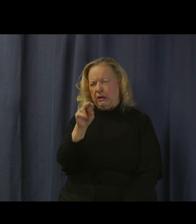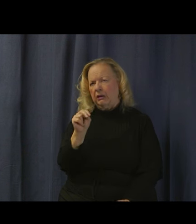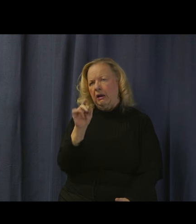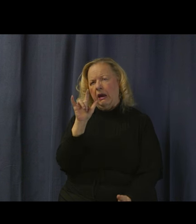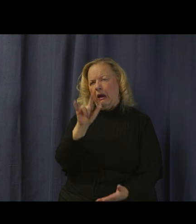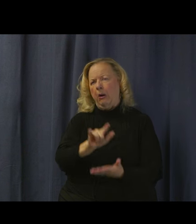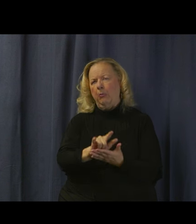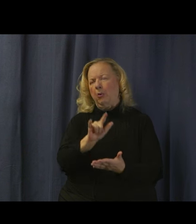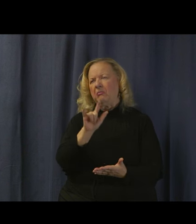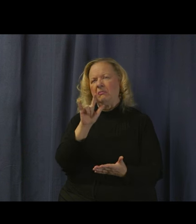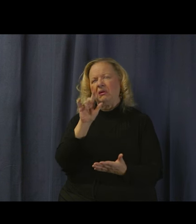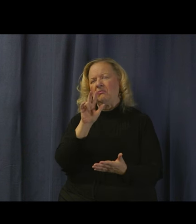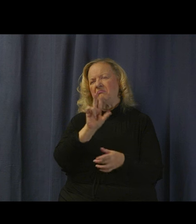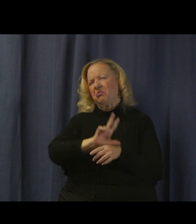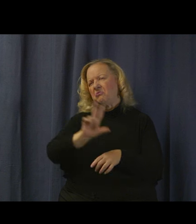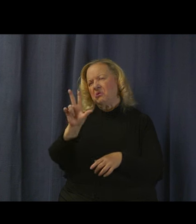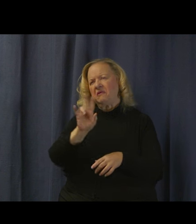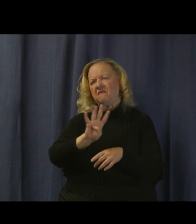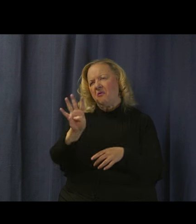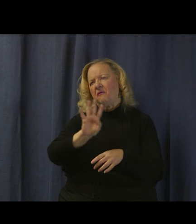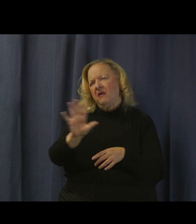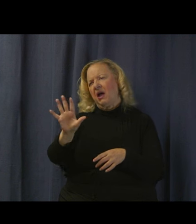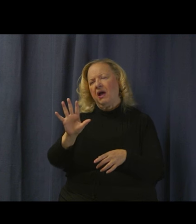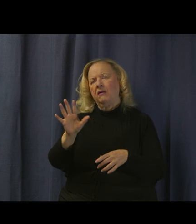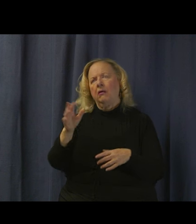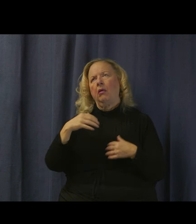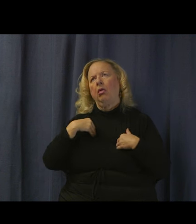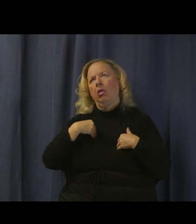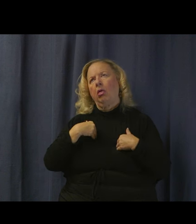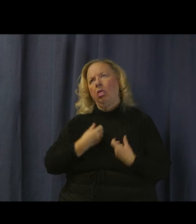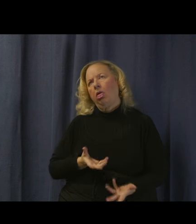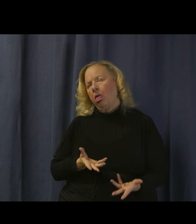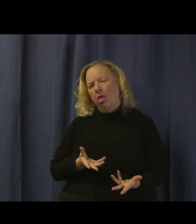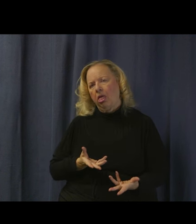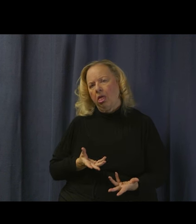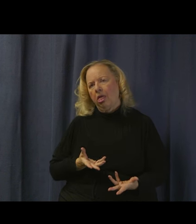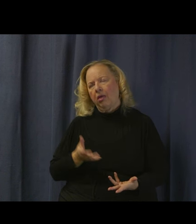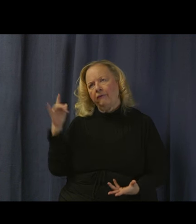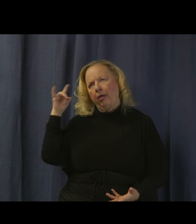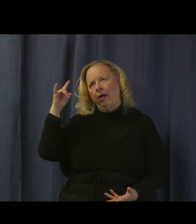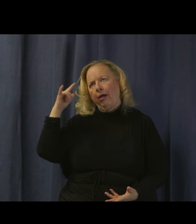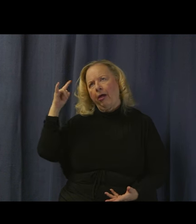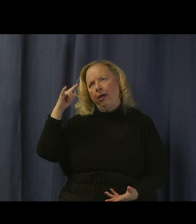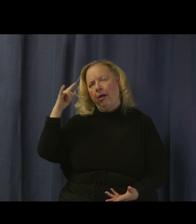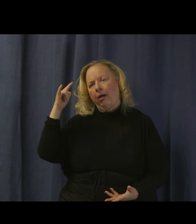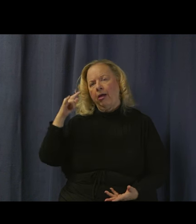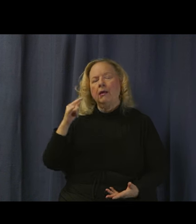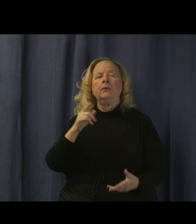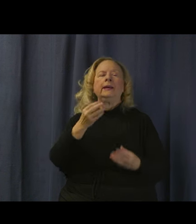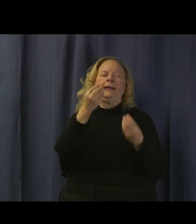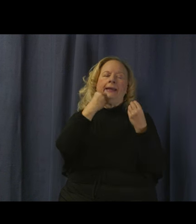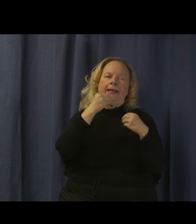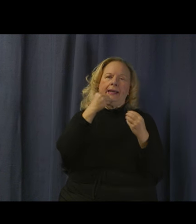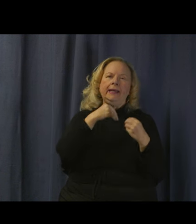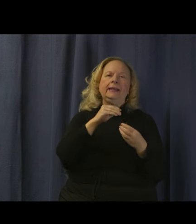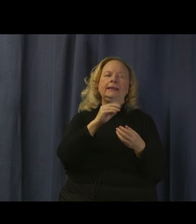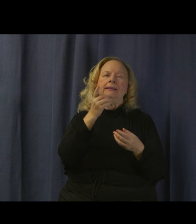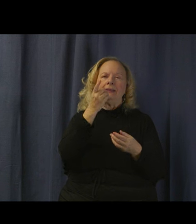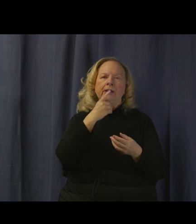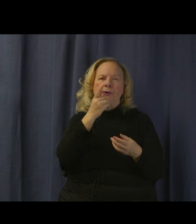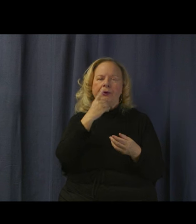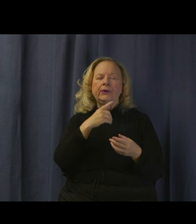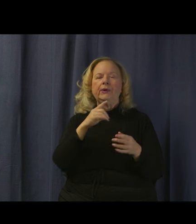afternoon. Everyone's exhausted. And so we go and we're going to have a nice dinner and then spend the night in Tel Aviv right